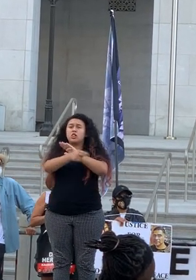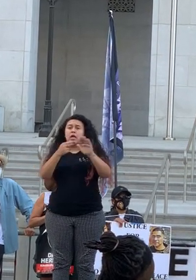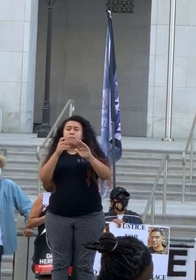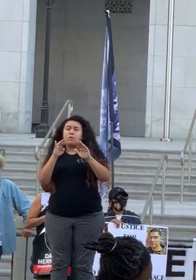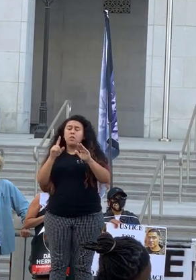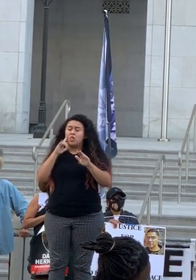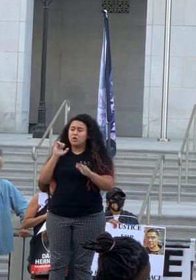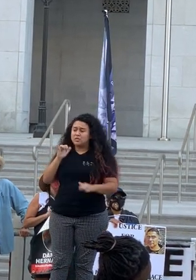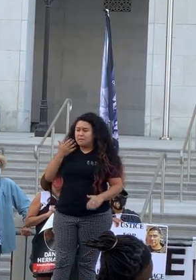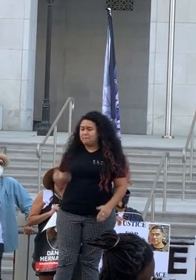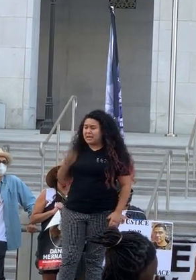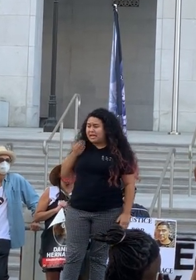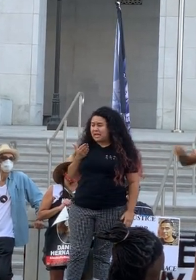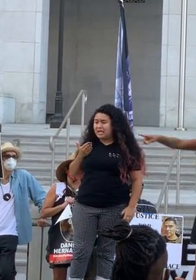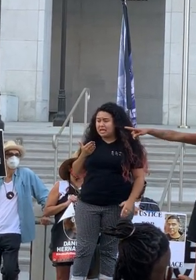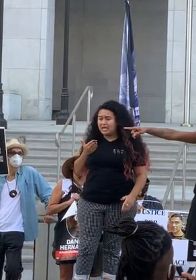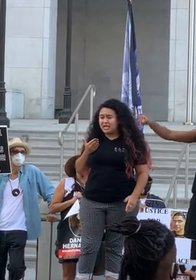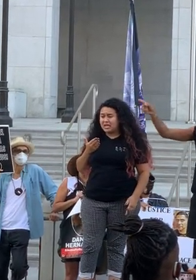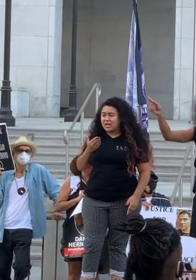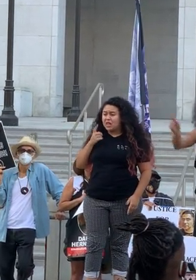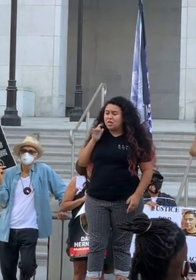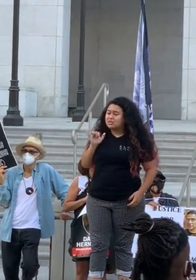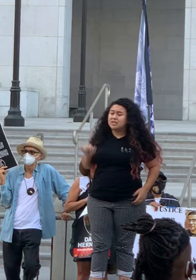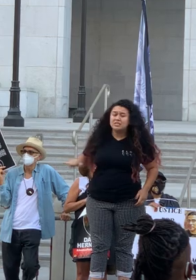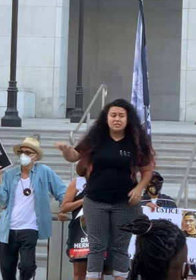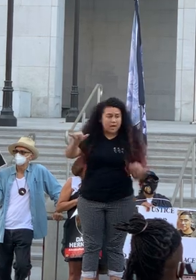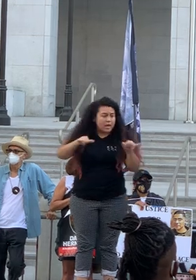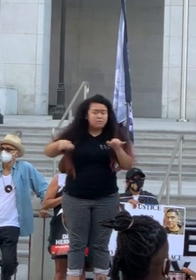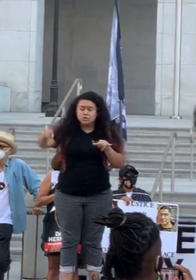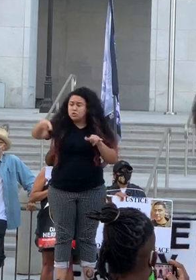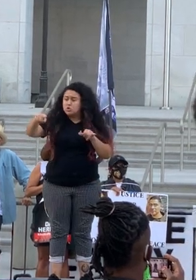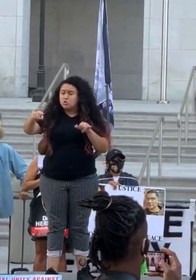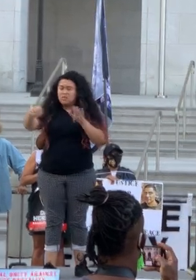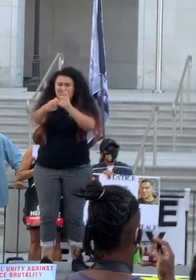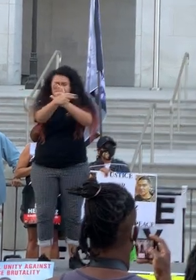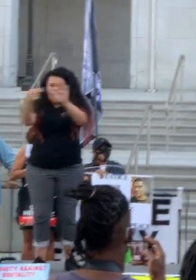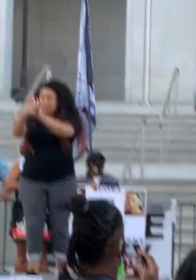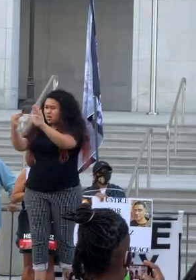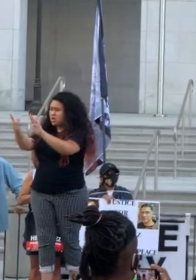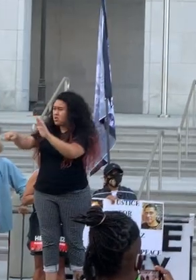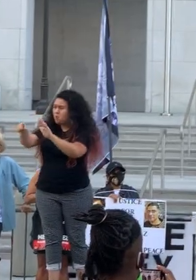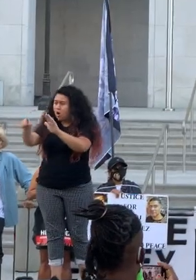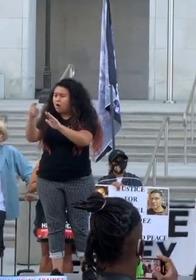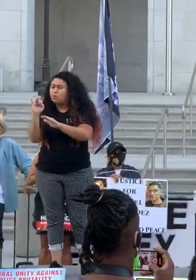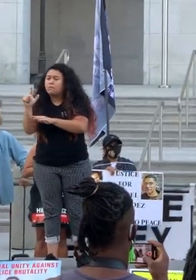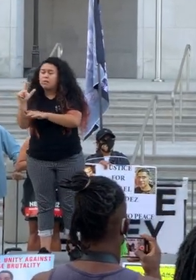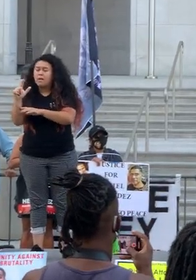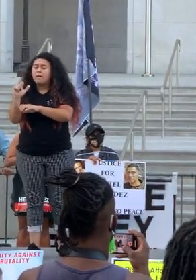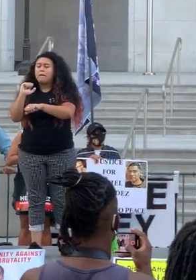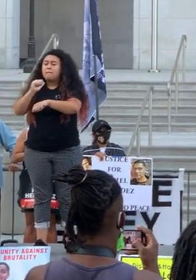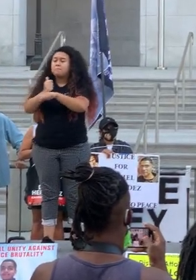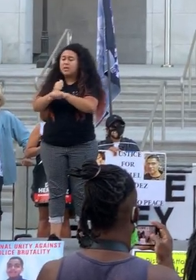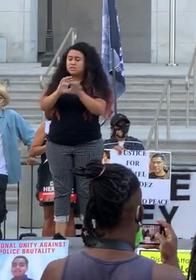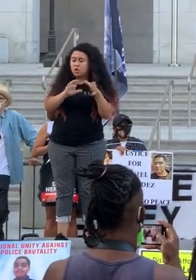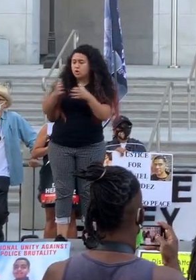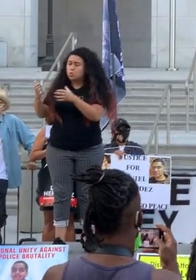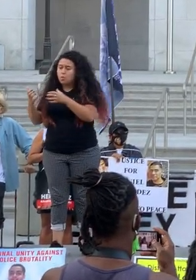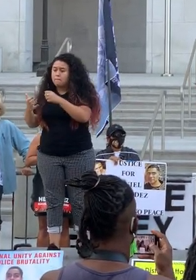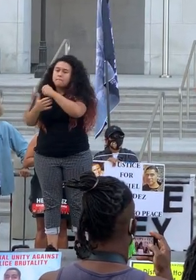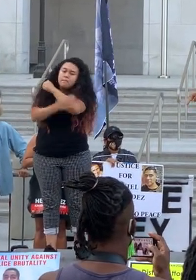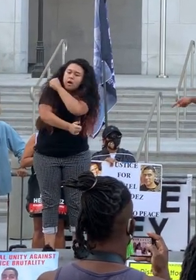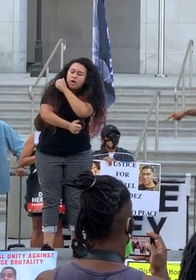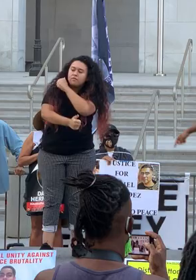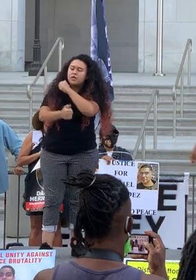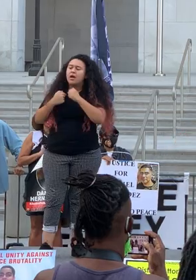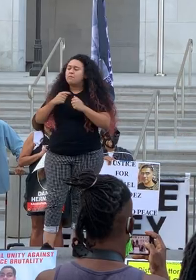me and that looks like you, a construction of criminal based on class, on poverty. I